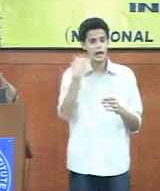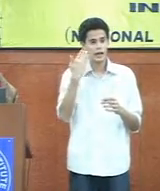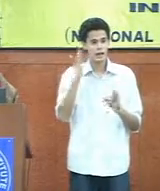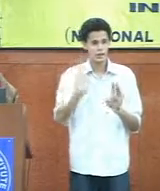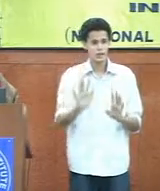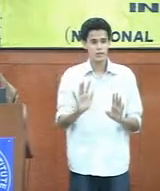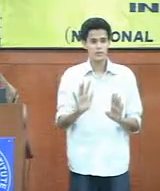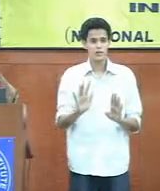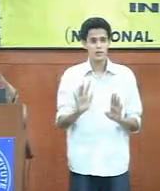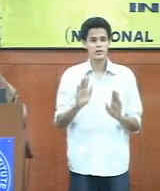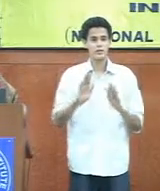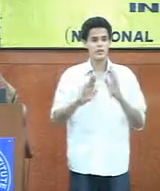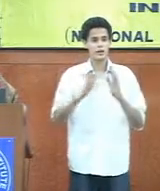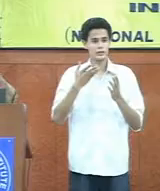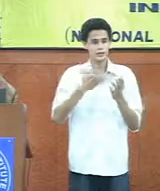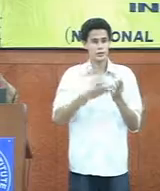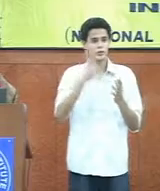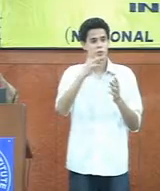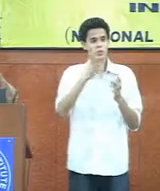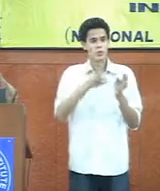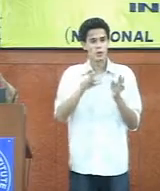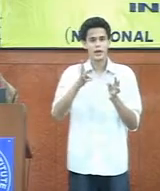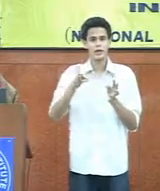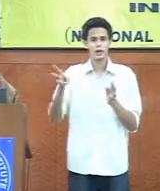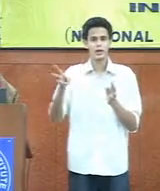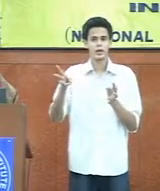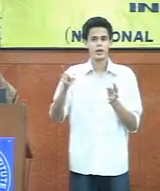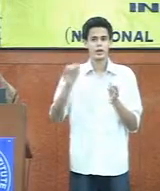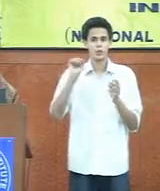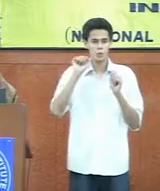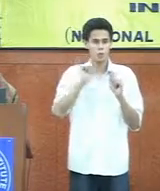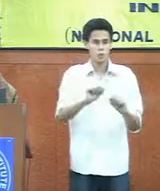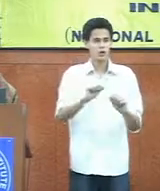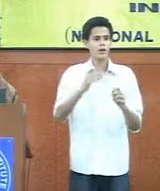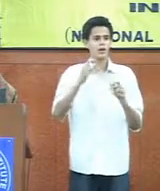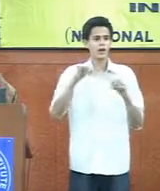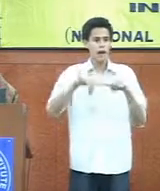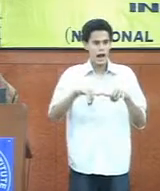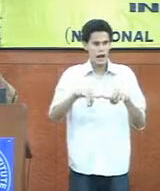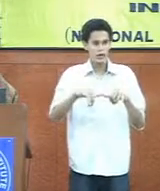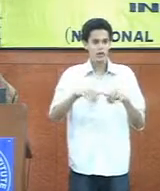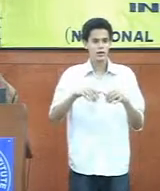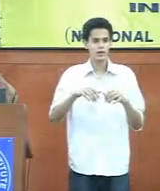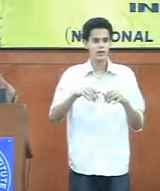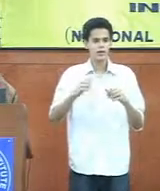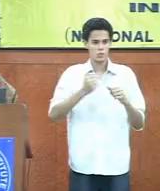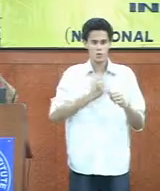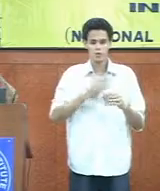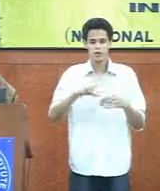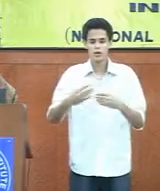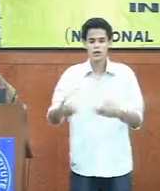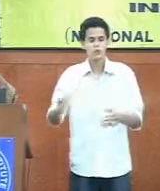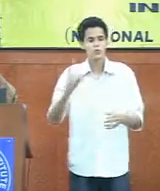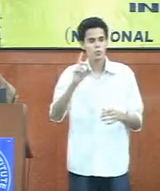dies, there are two ways in which his property comes to his legal